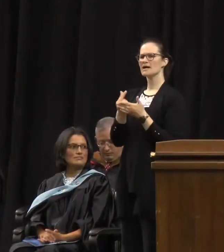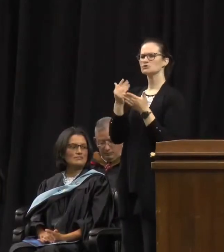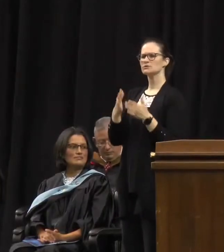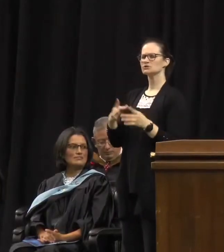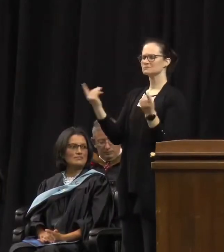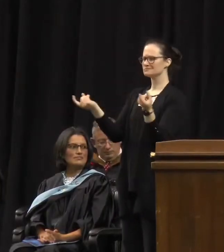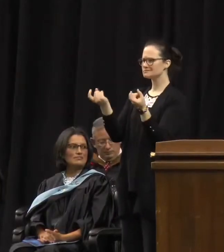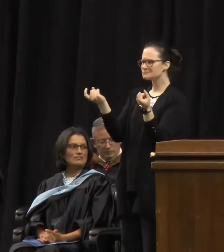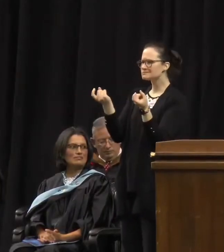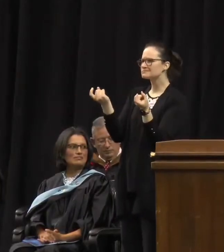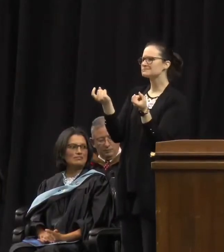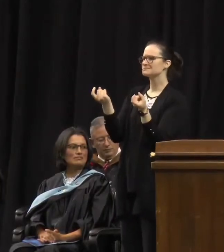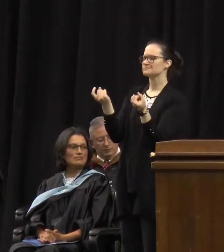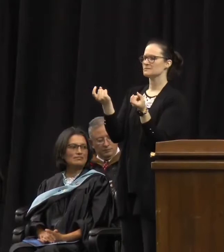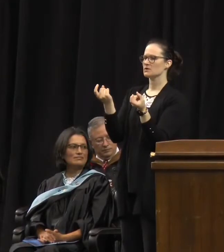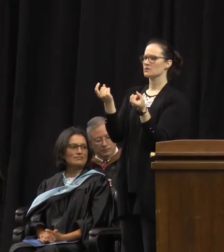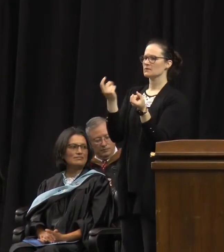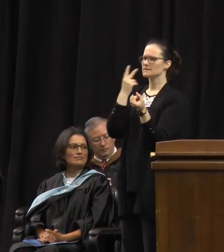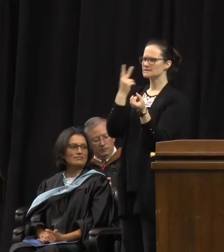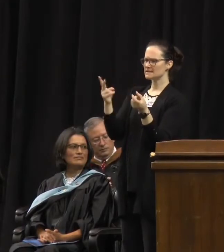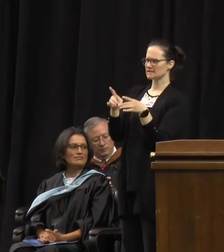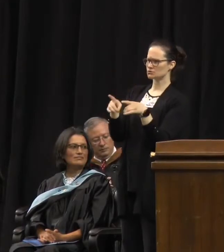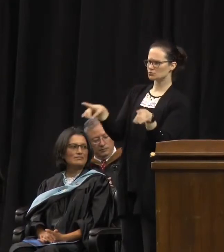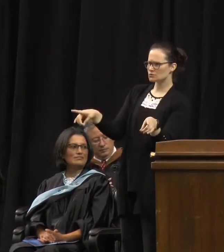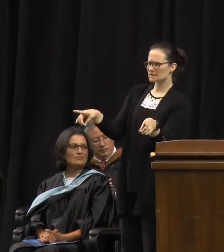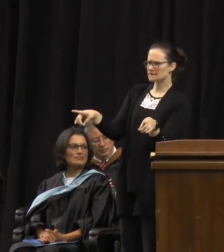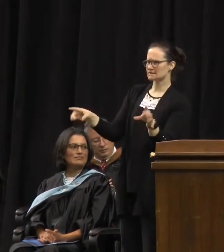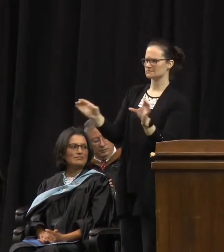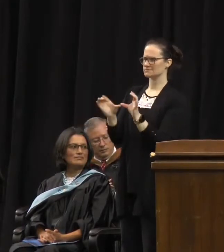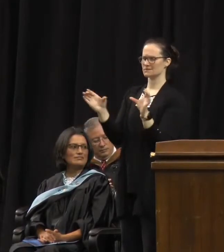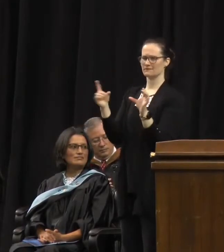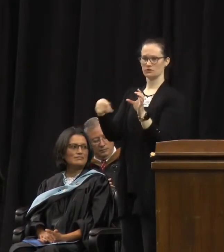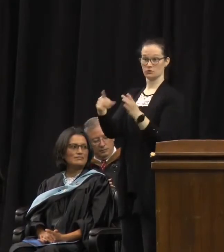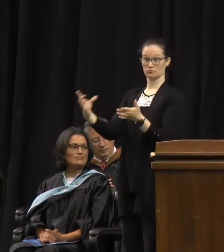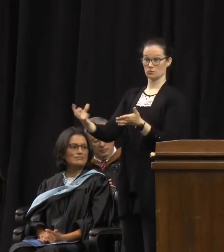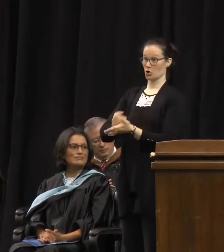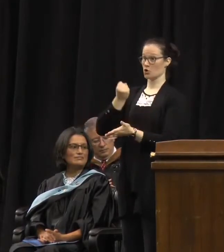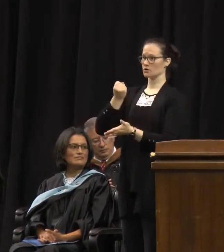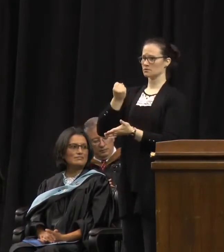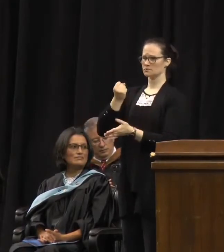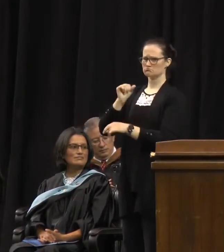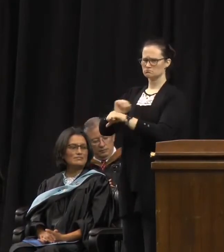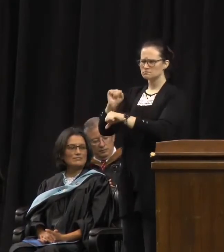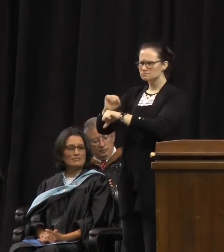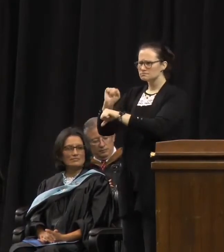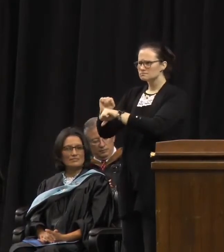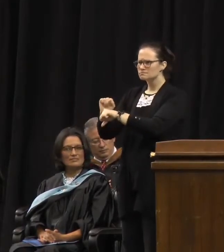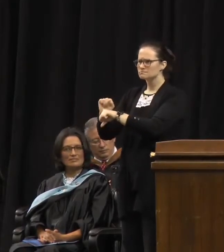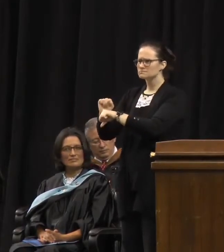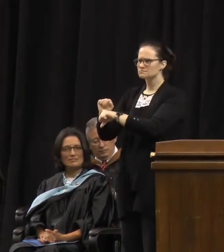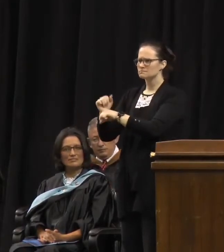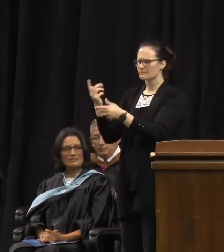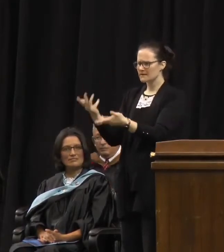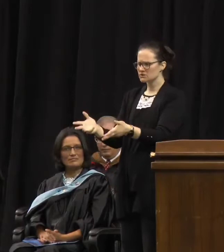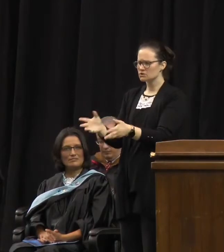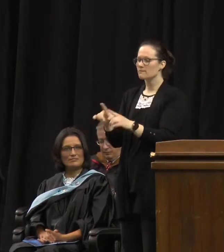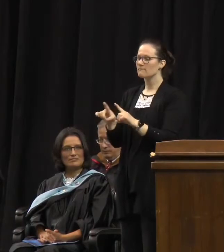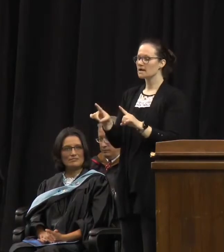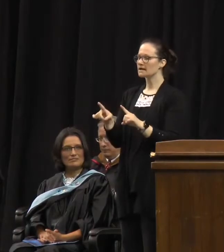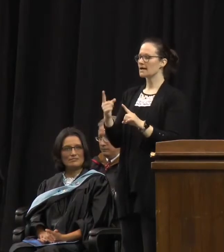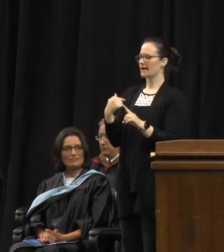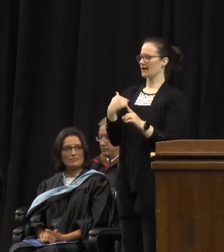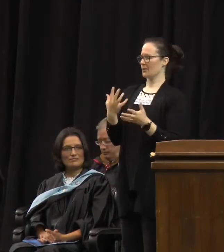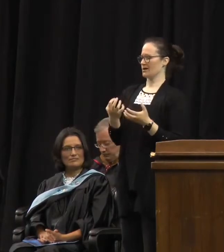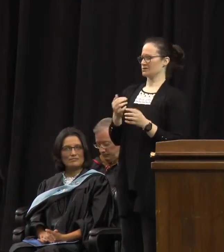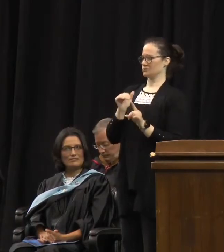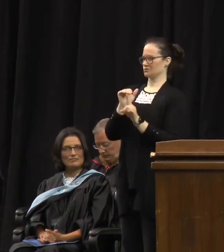focus on the certificates and degrees that you earned, and for good reason, you worked hard for them. But I want to take a few minutes to remind you